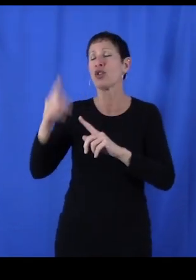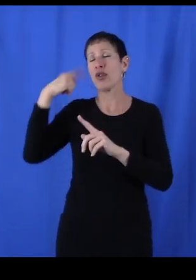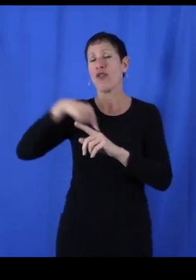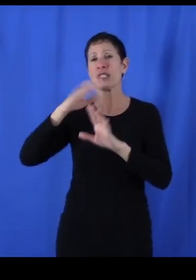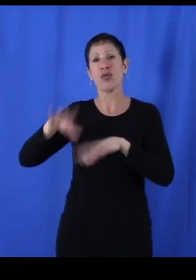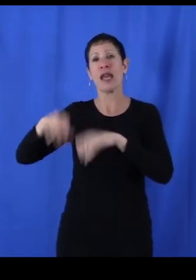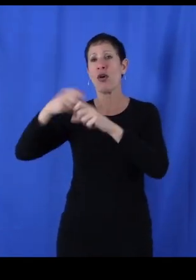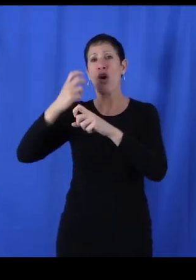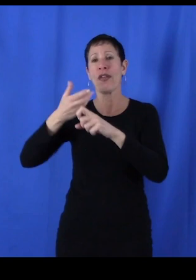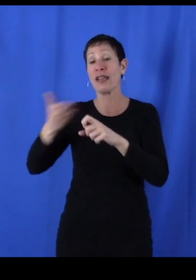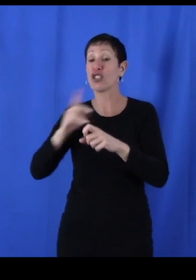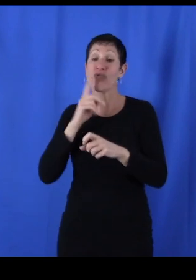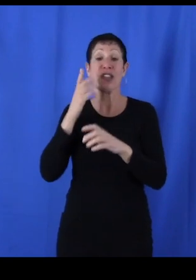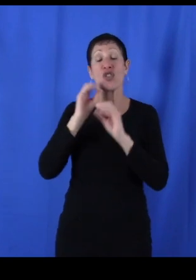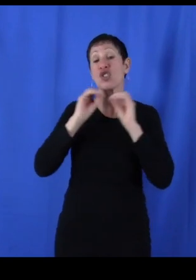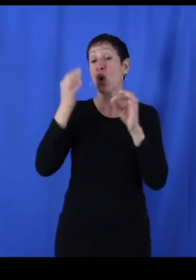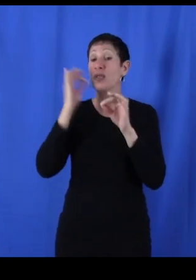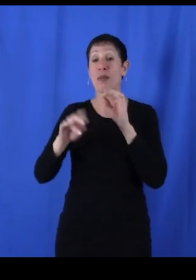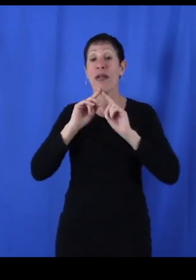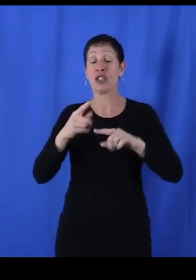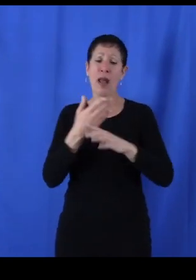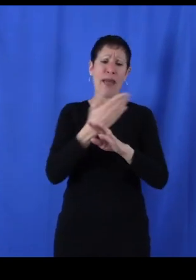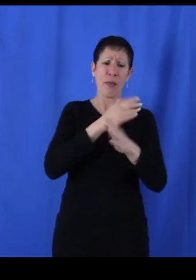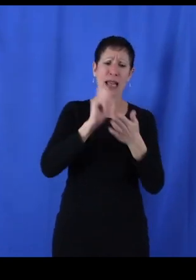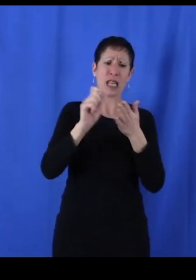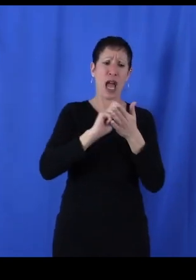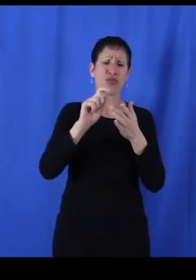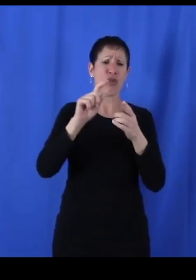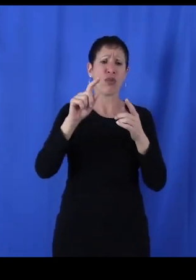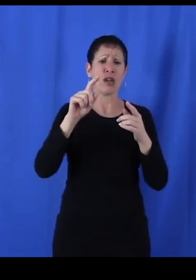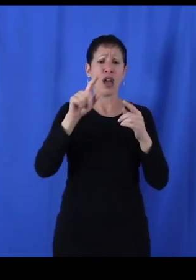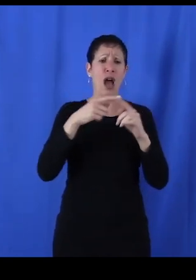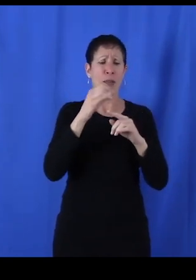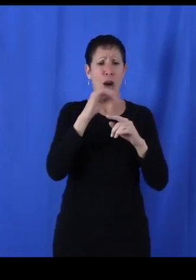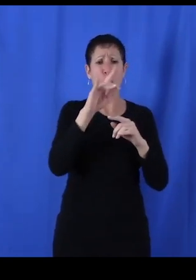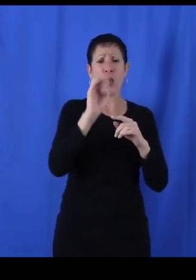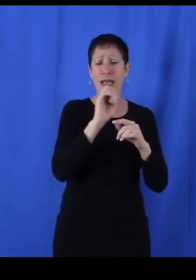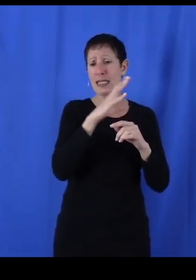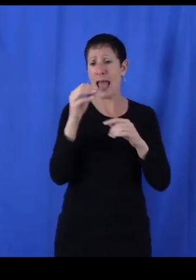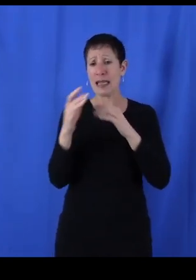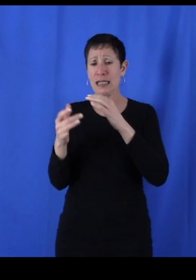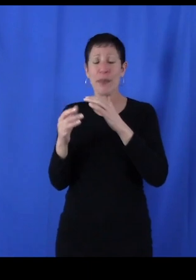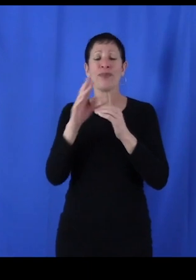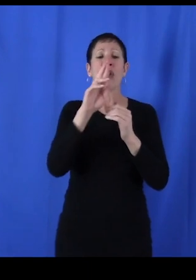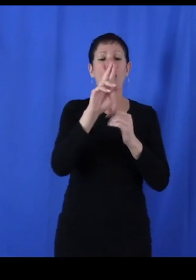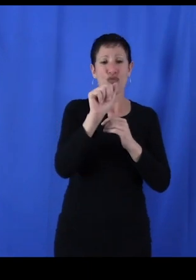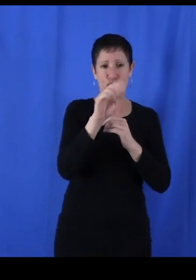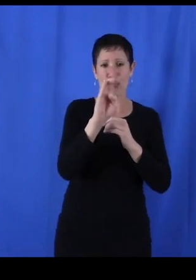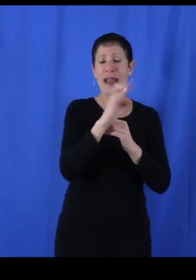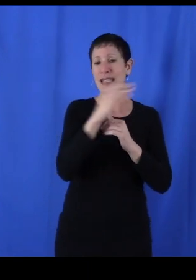no simple answer to that. I've written in the past about race and as technology, right? That if race has been used